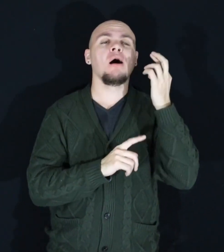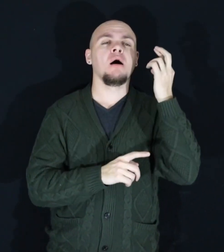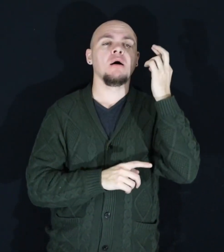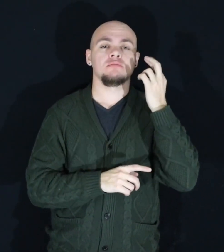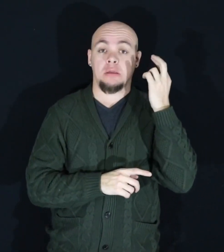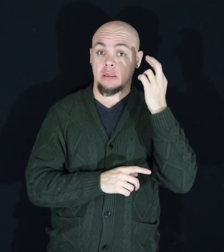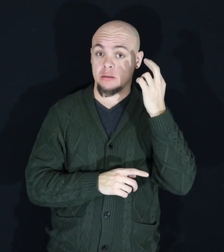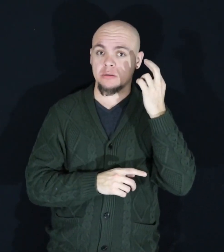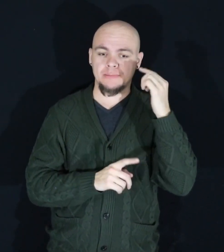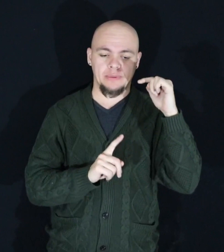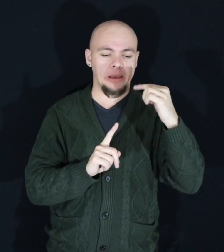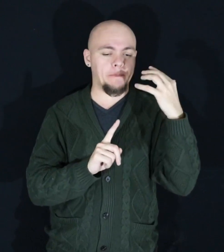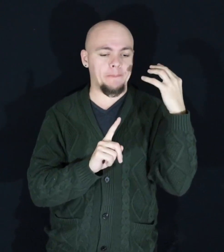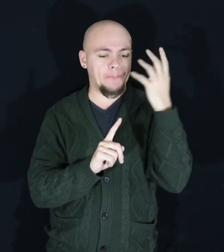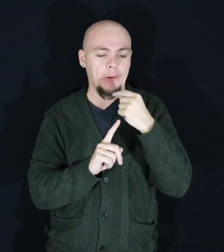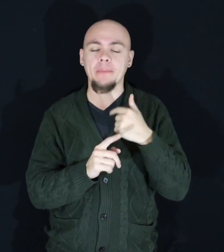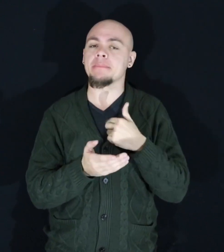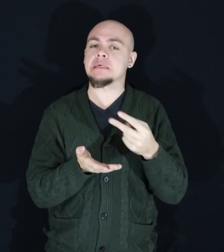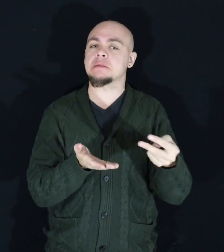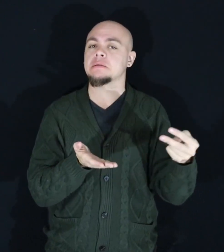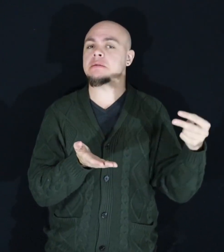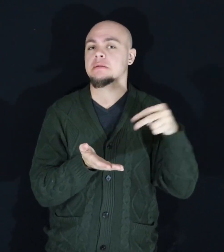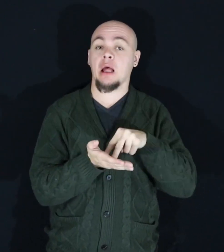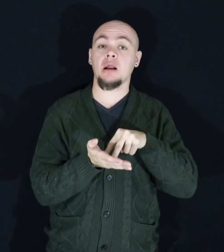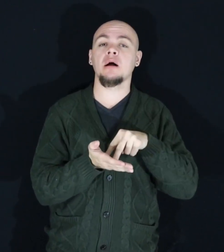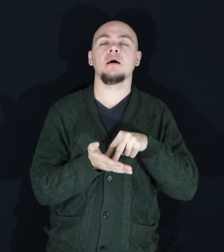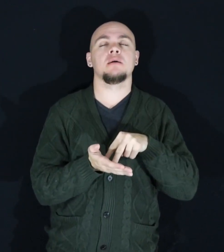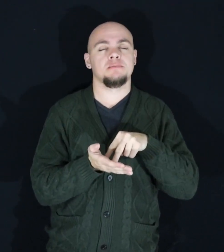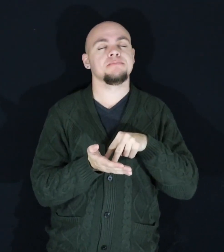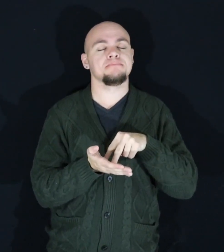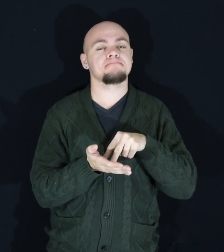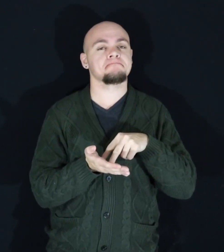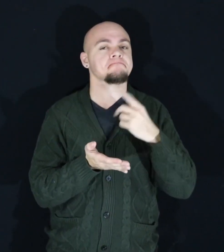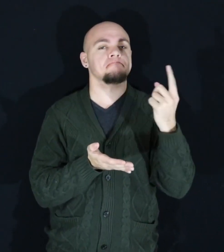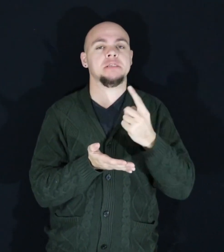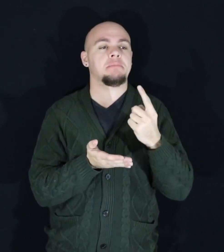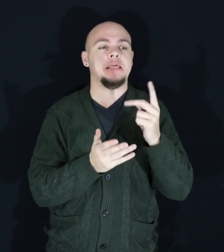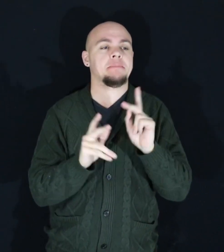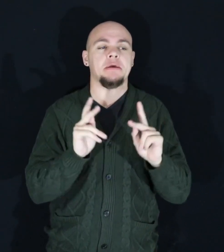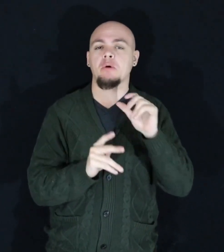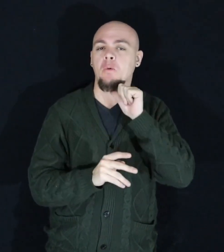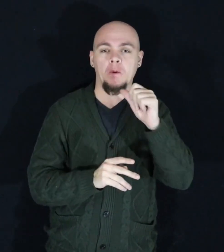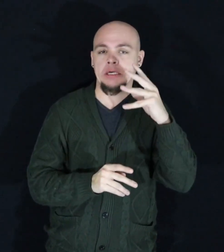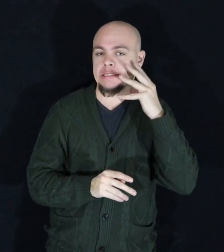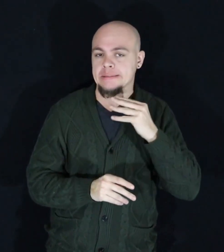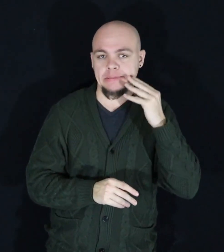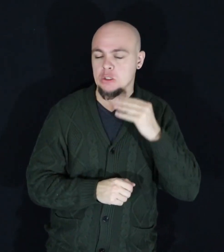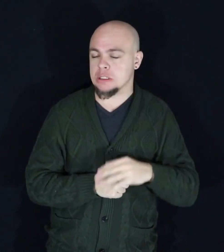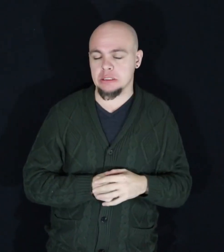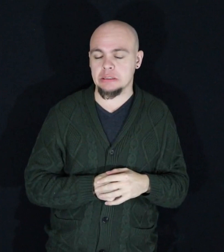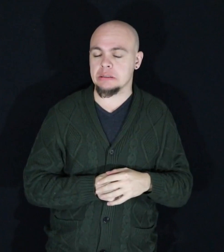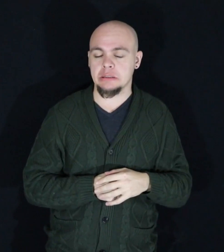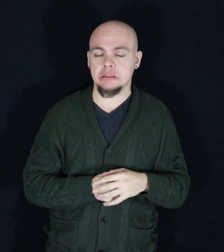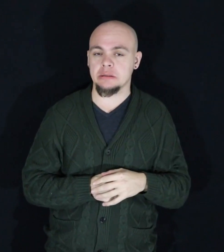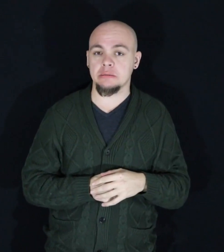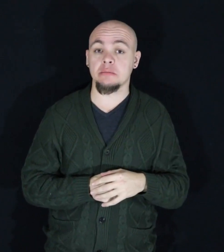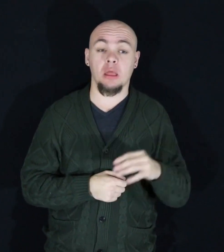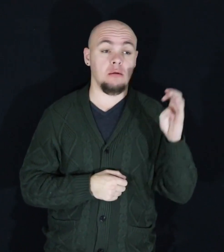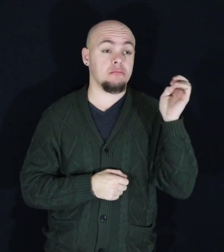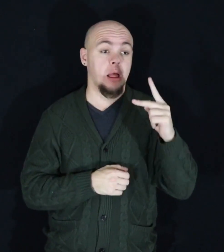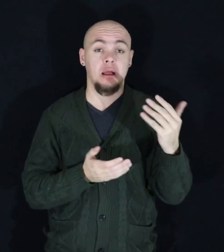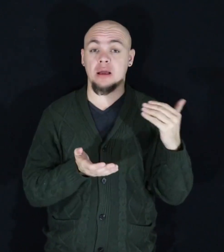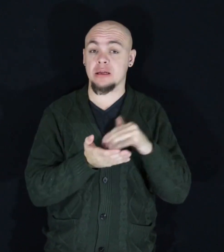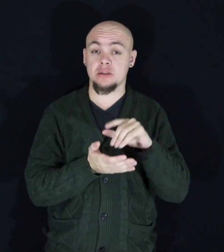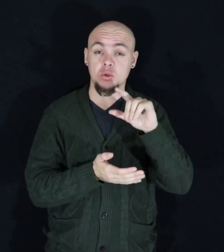that this beauty that I am standing in is something not a lot of people get to experience, knowing that to get back there, it's over